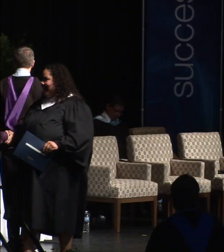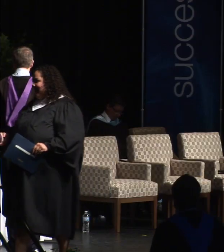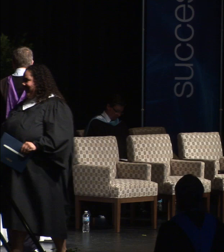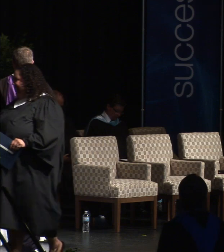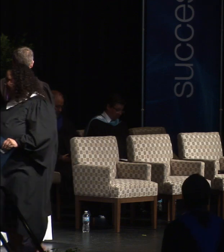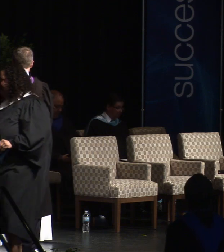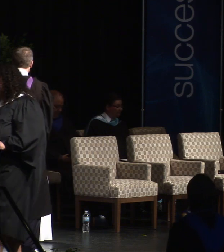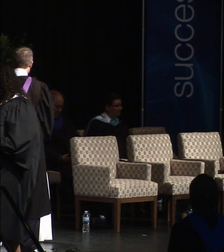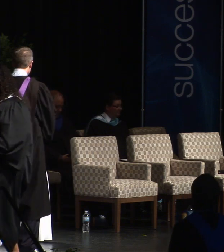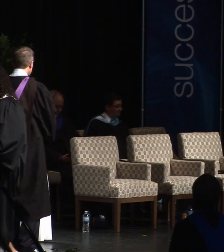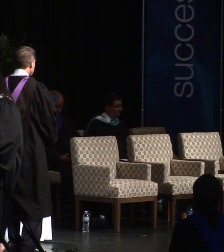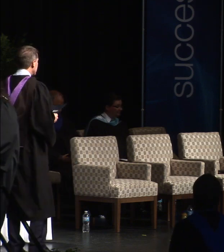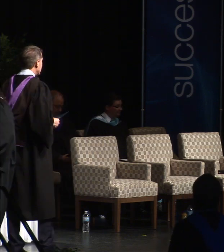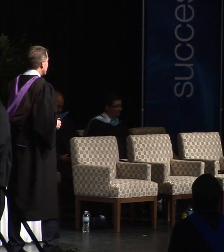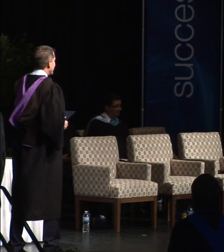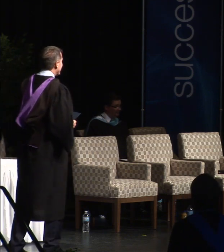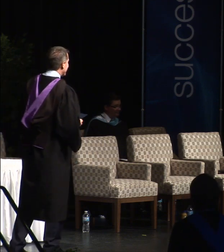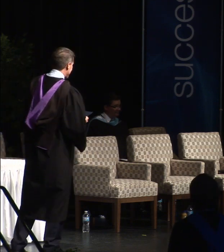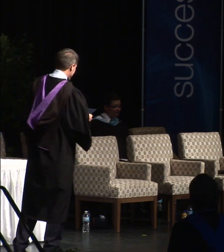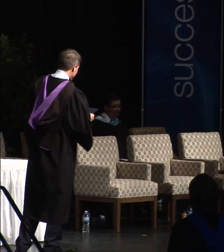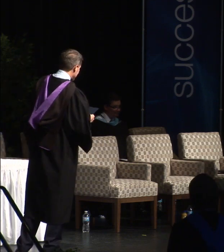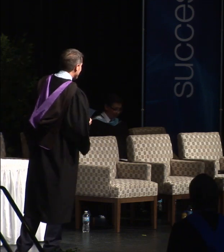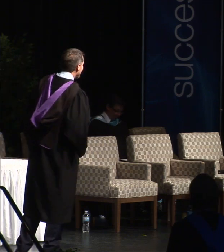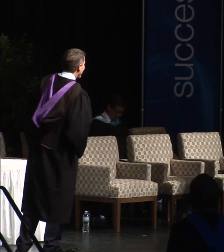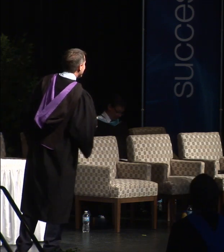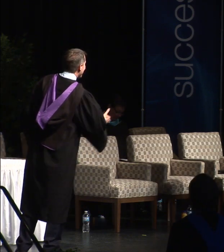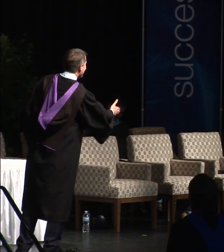Tevin Cody Martelli.